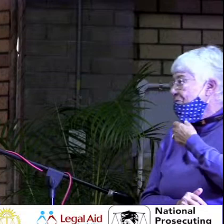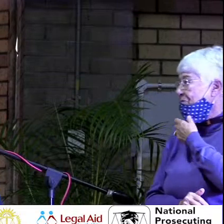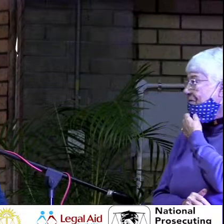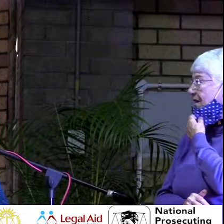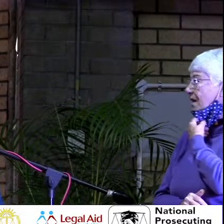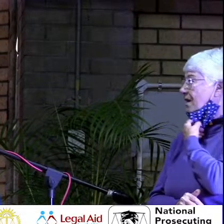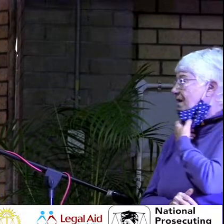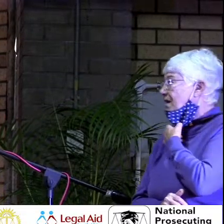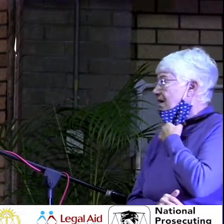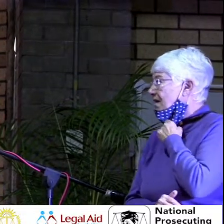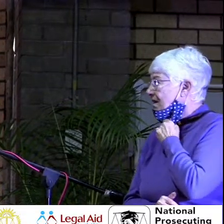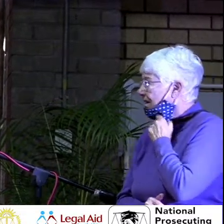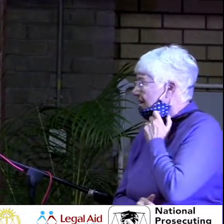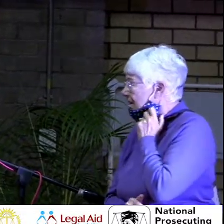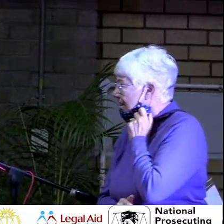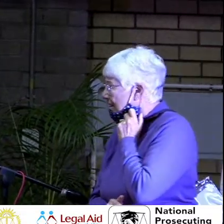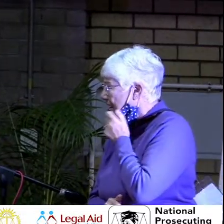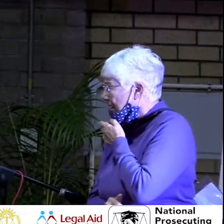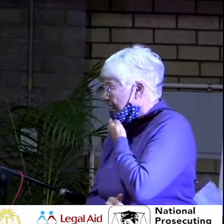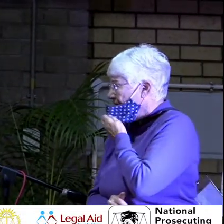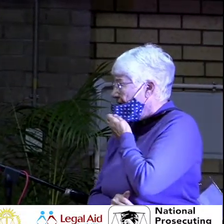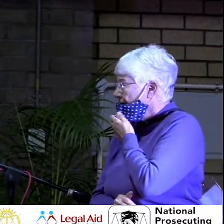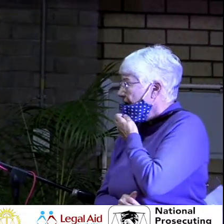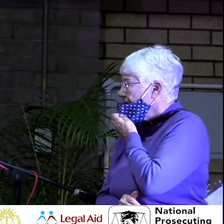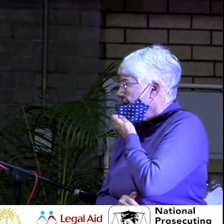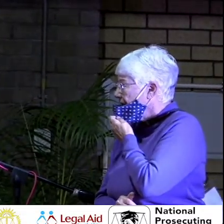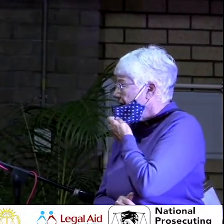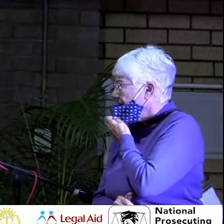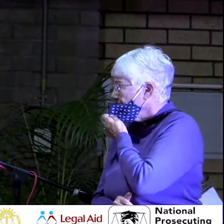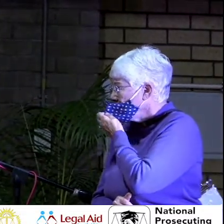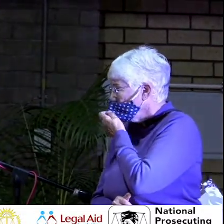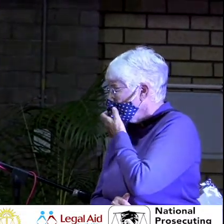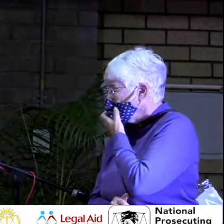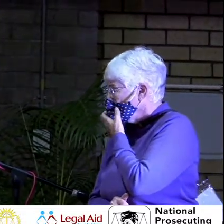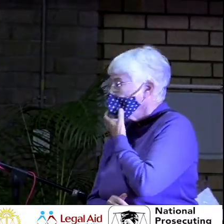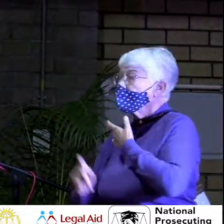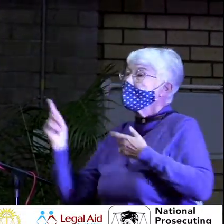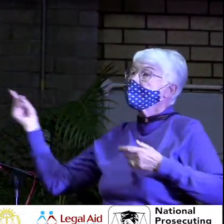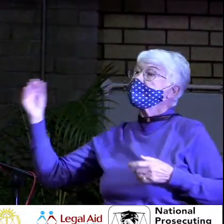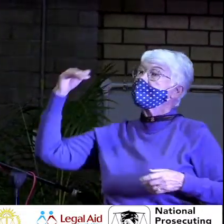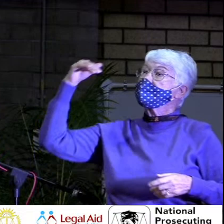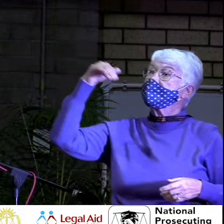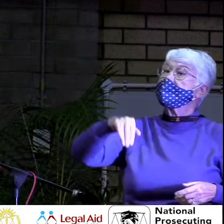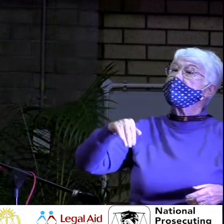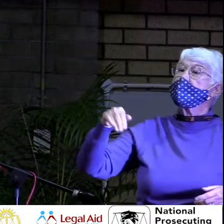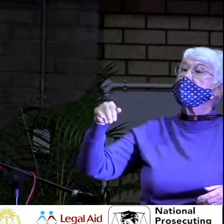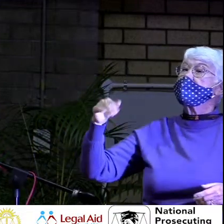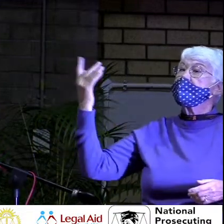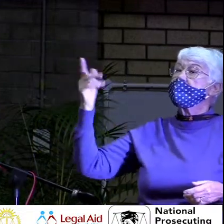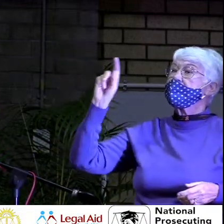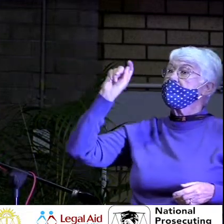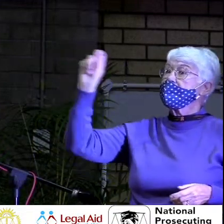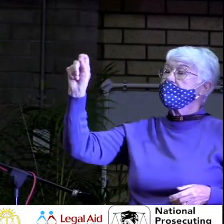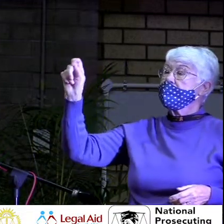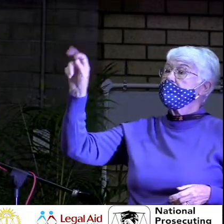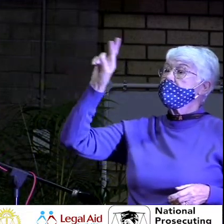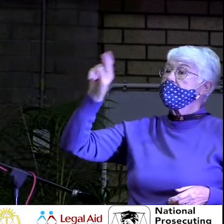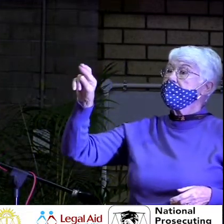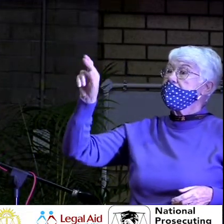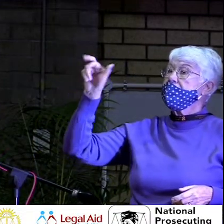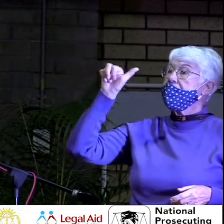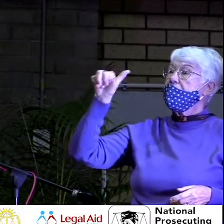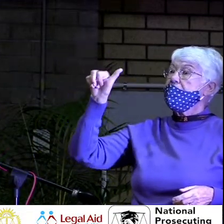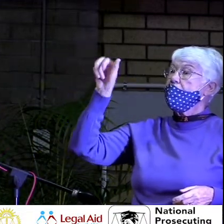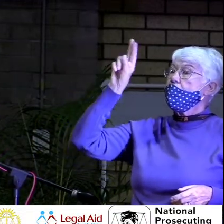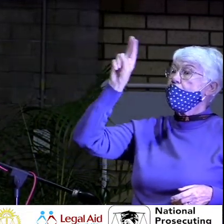And I'm here today on behalf of the Trauma Center. I want to give a message of support to